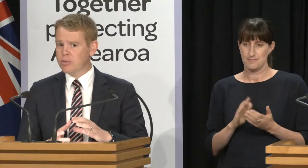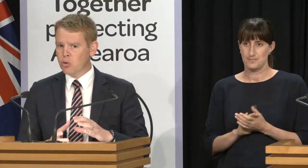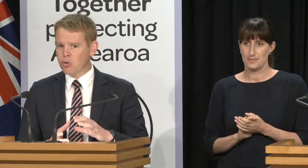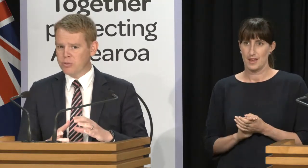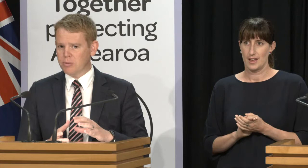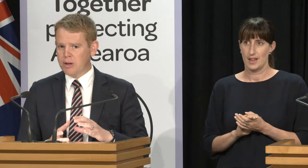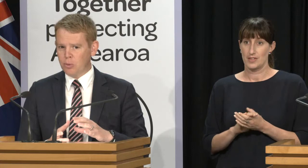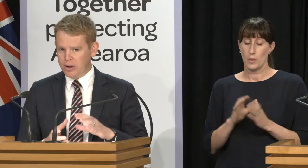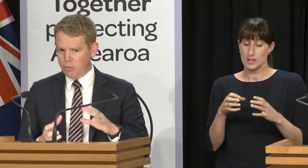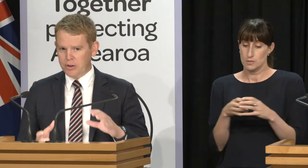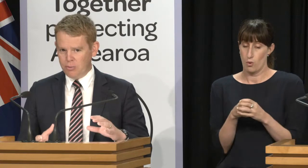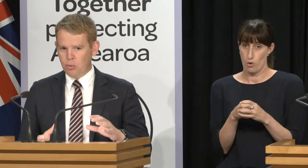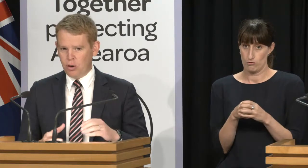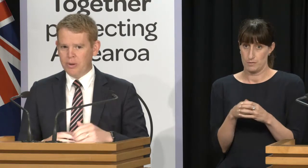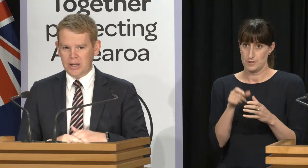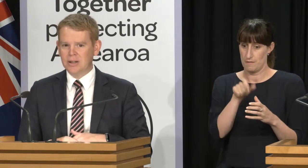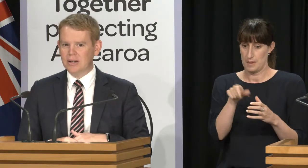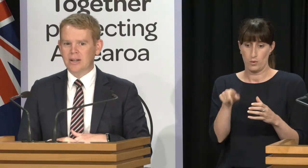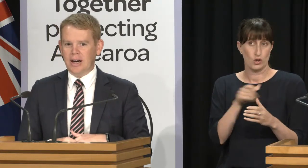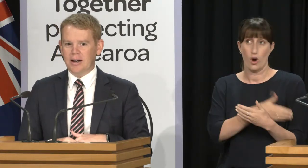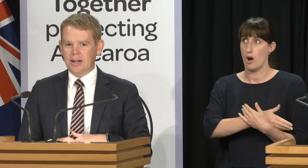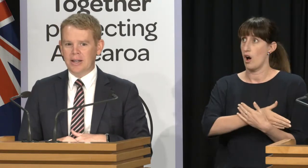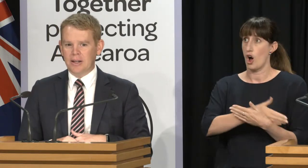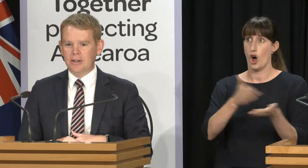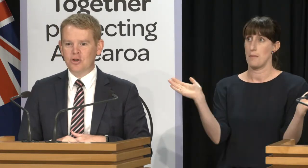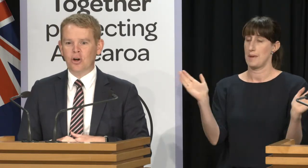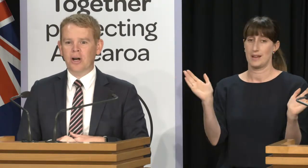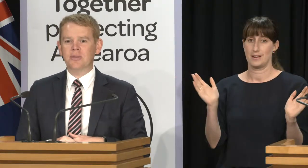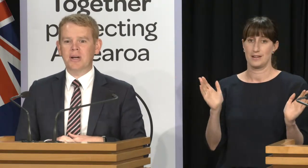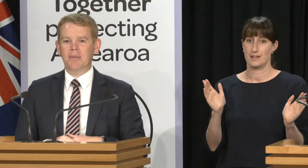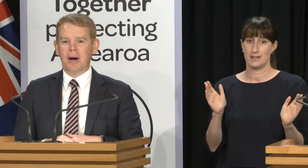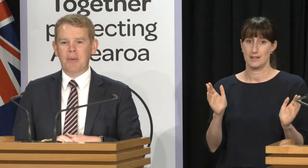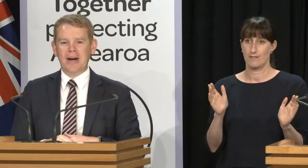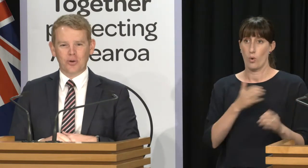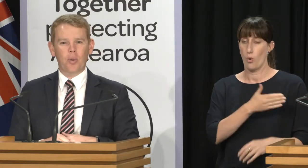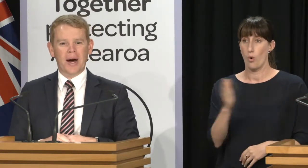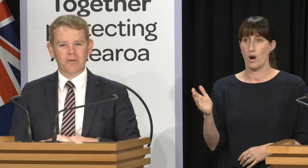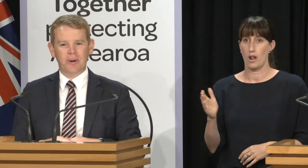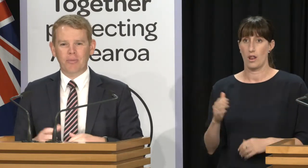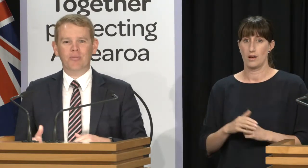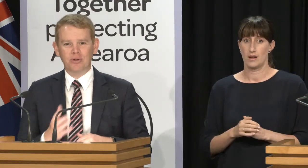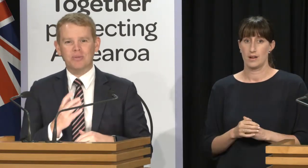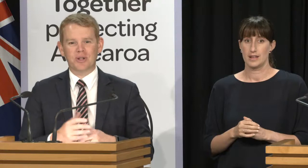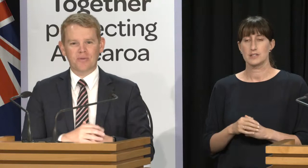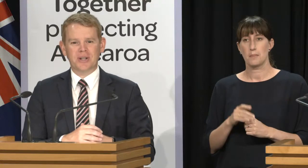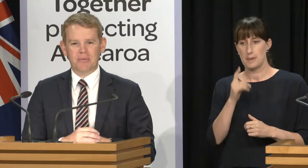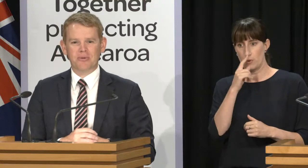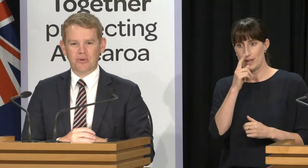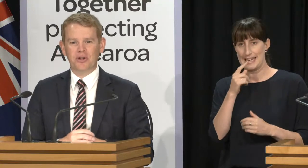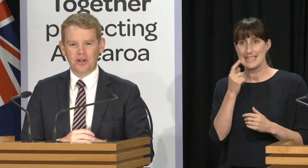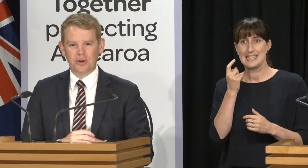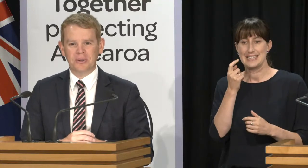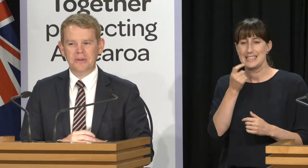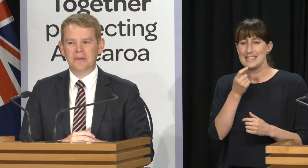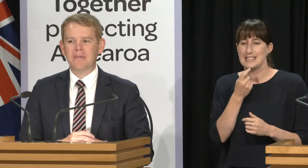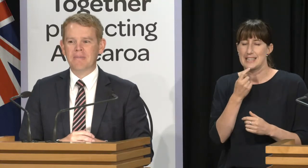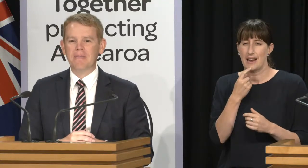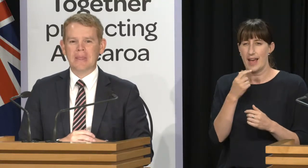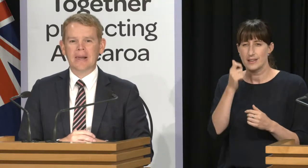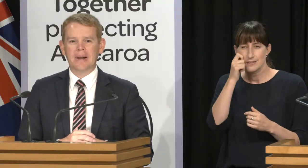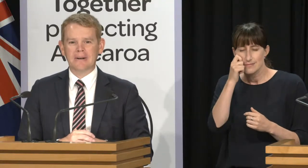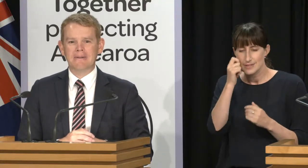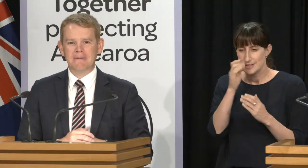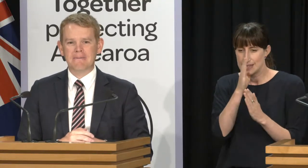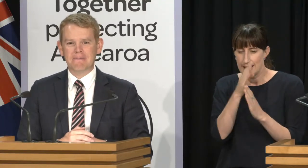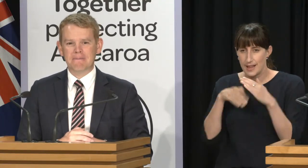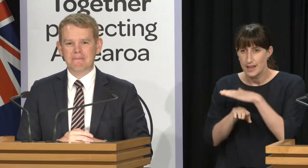be quite small groups of people. That will not be, it's not going to be a backdoor way for people to push themselves up through the queue. A small